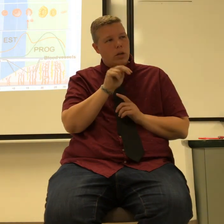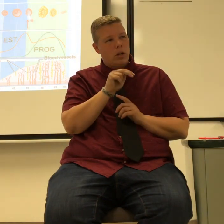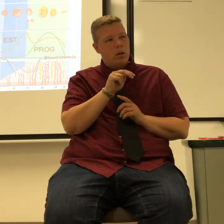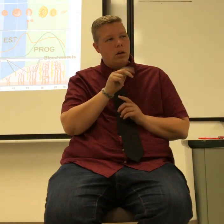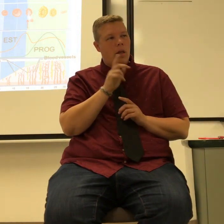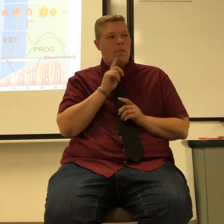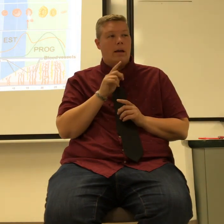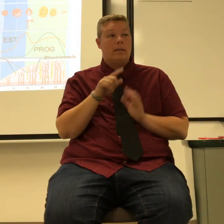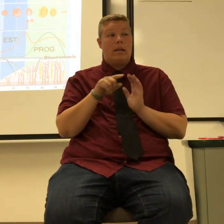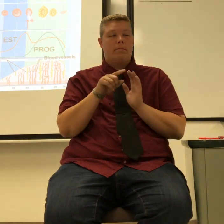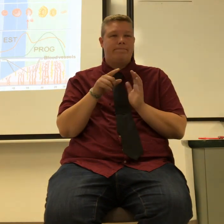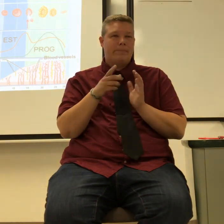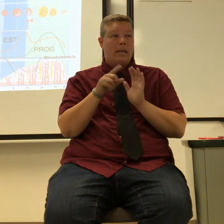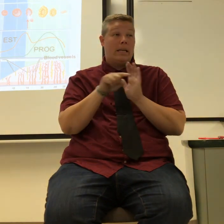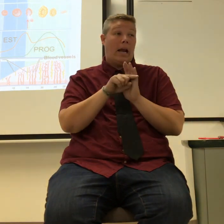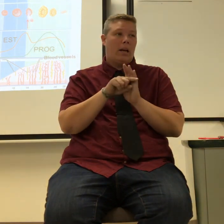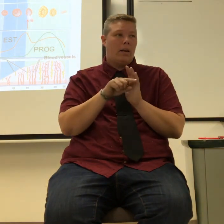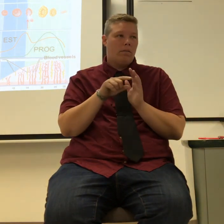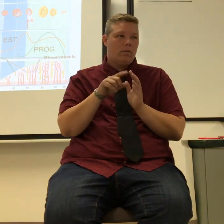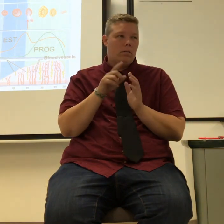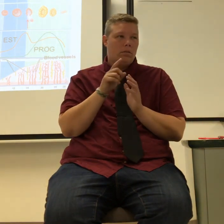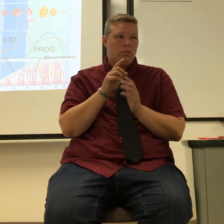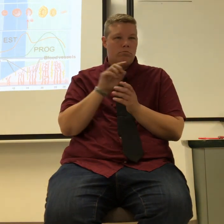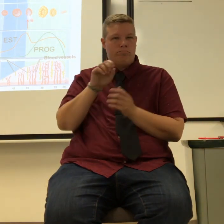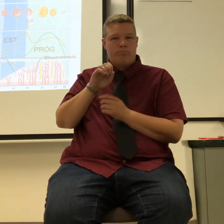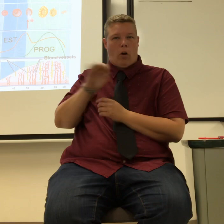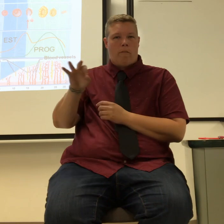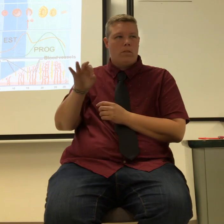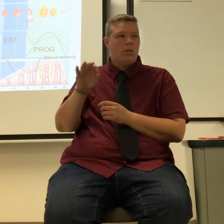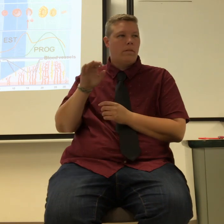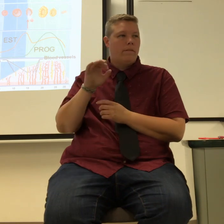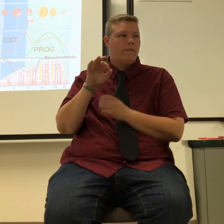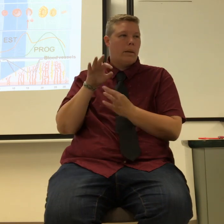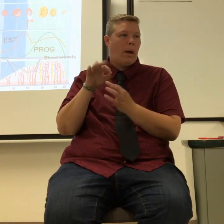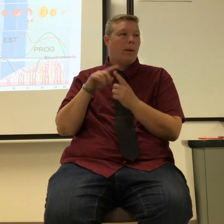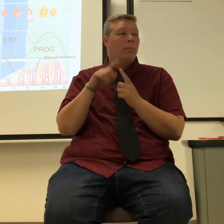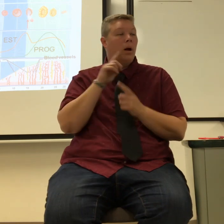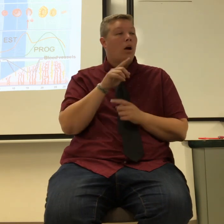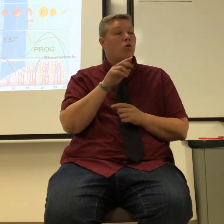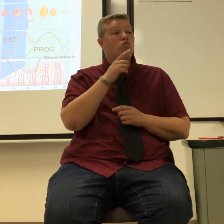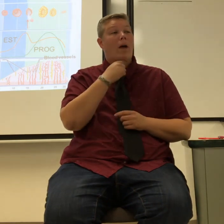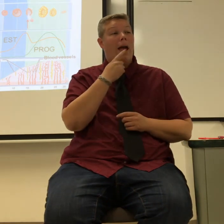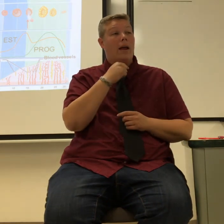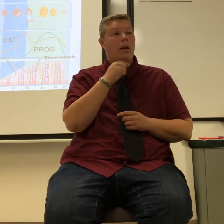larger increase in estrogen is a positive feedback. I'm going to use red for positive feedback.